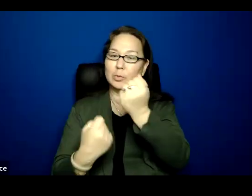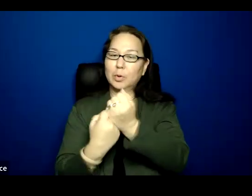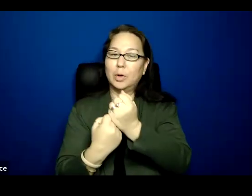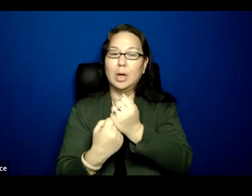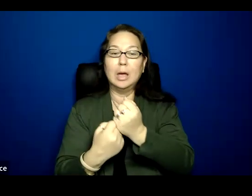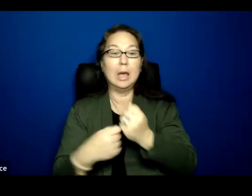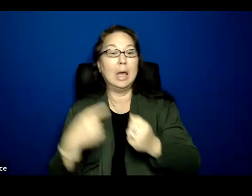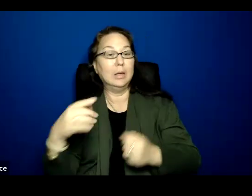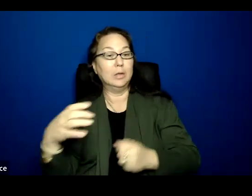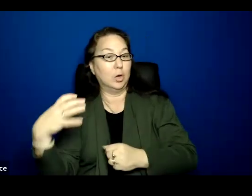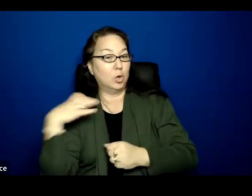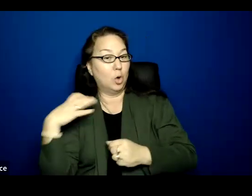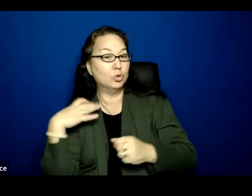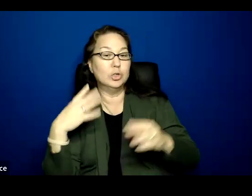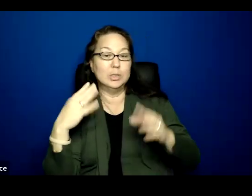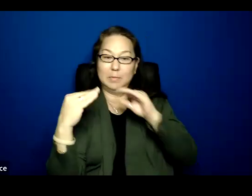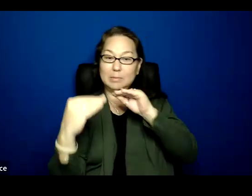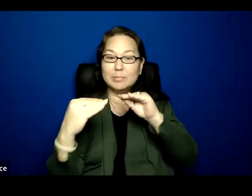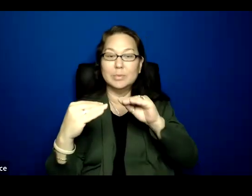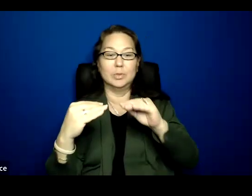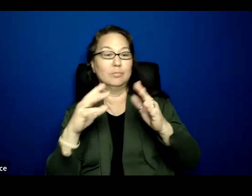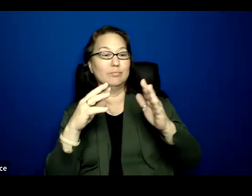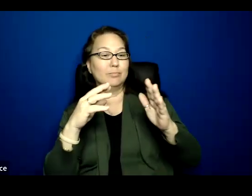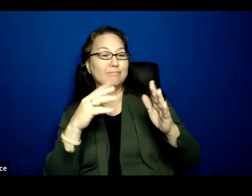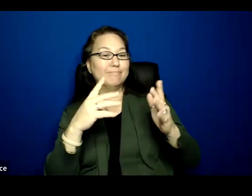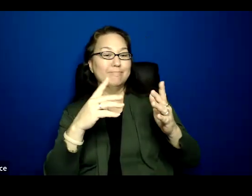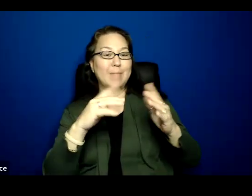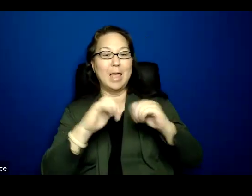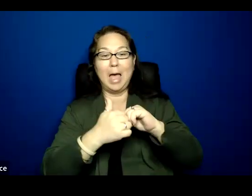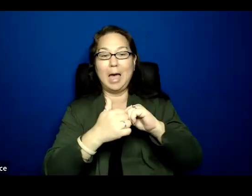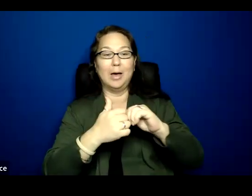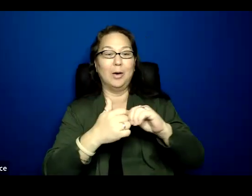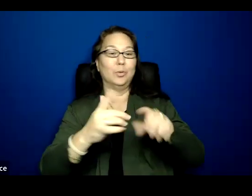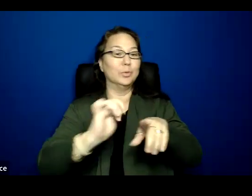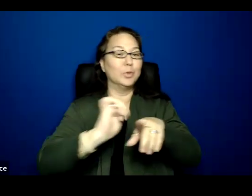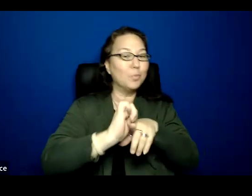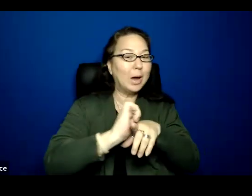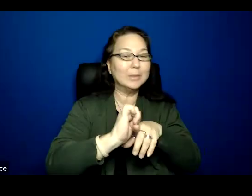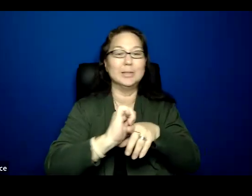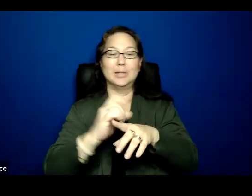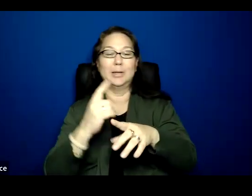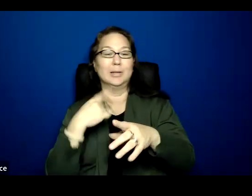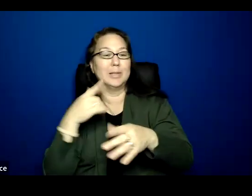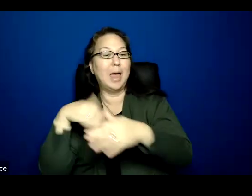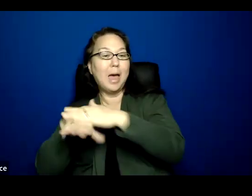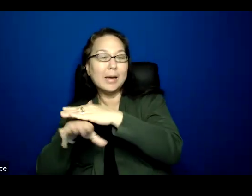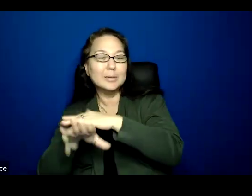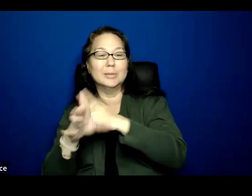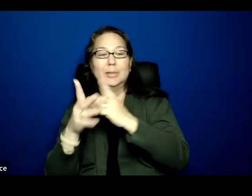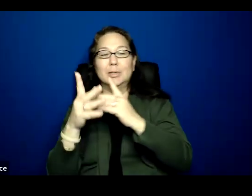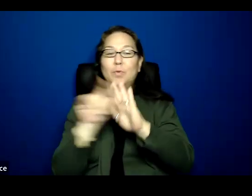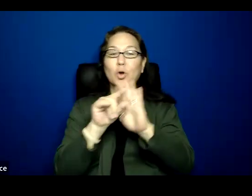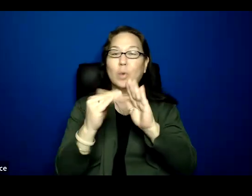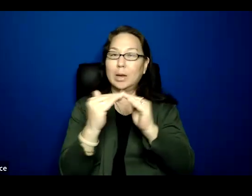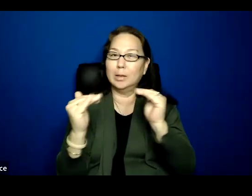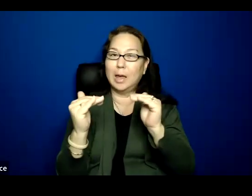strengthen inclusive practice, promote access to grade level instruction, and support educators in meeting diverse student needs.